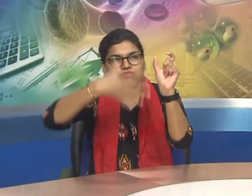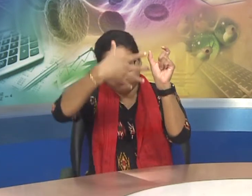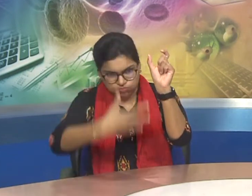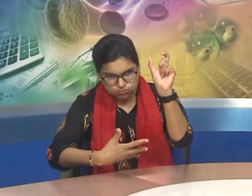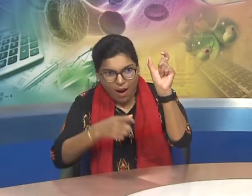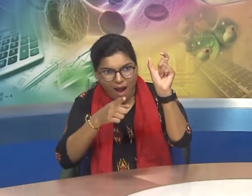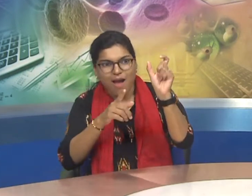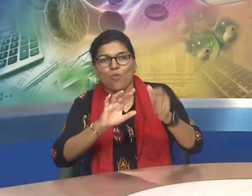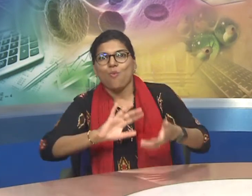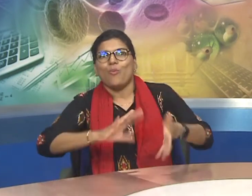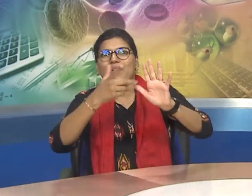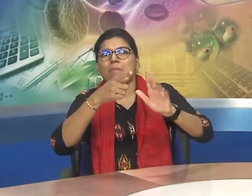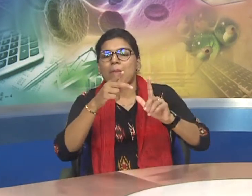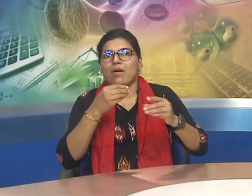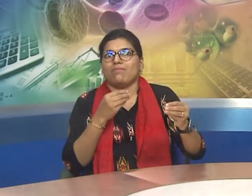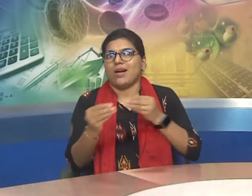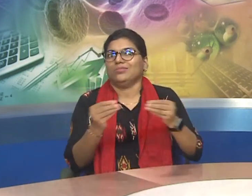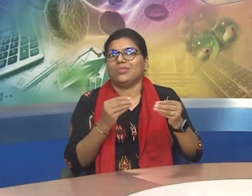it is just like